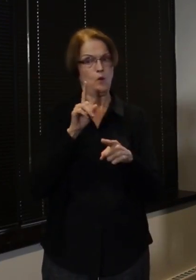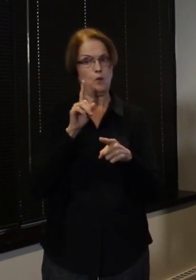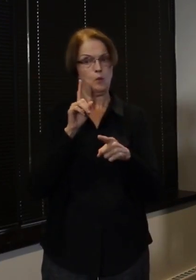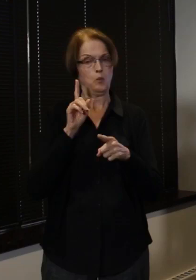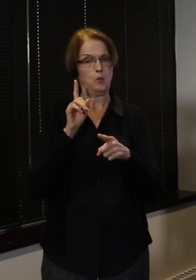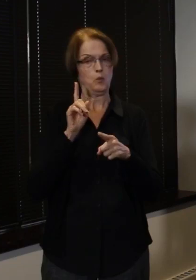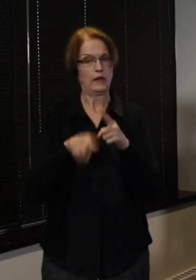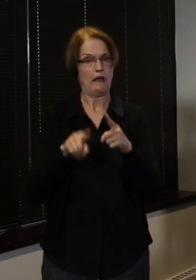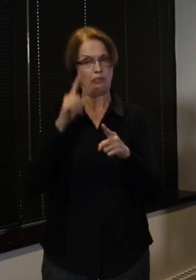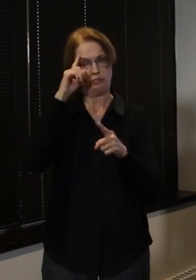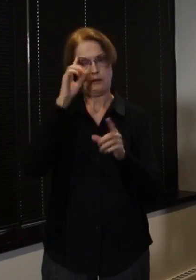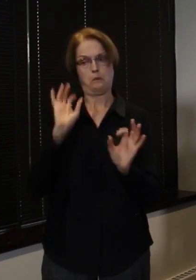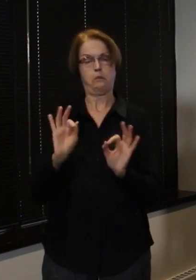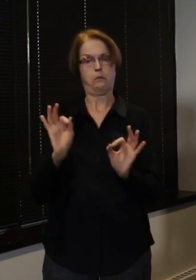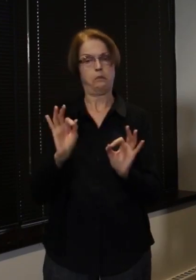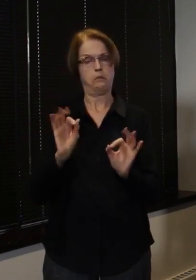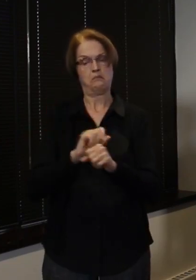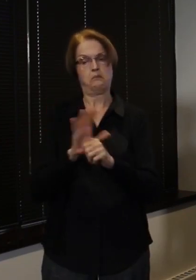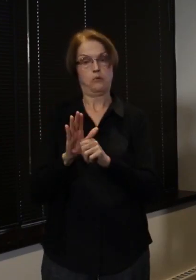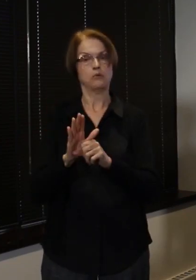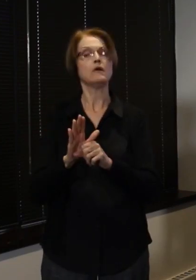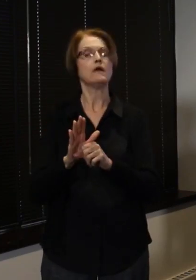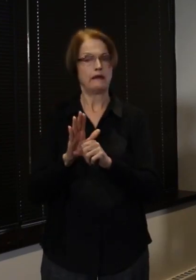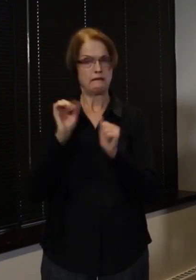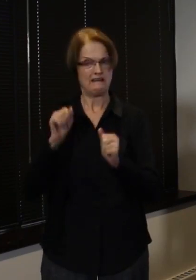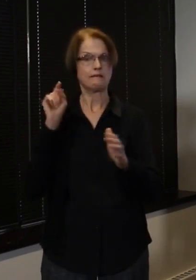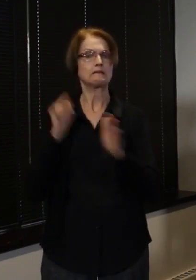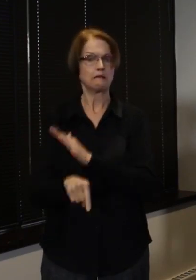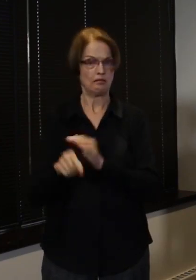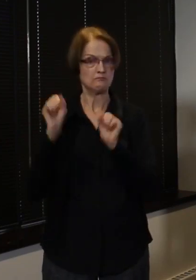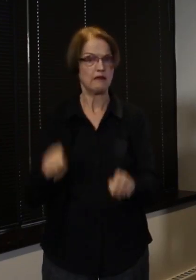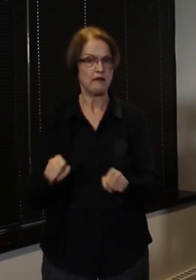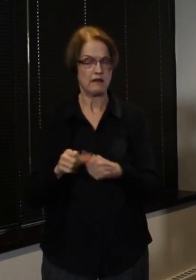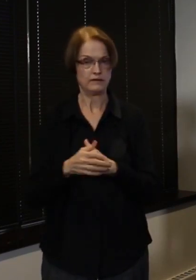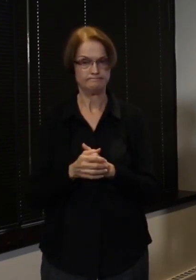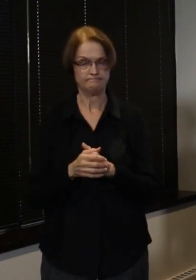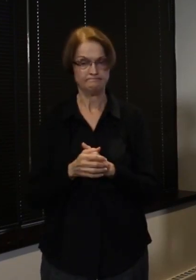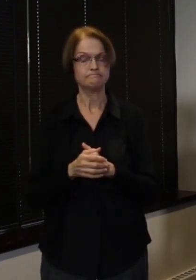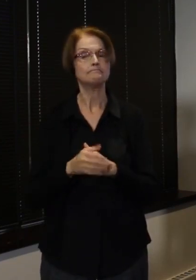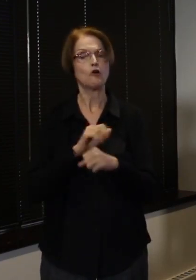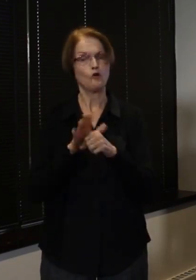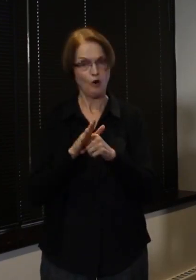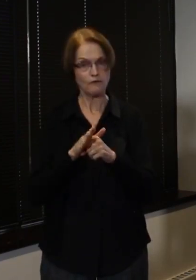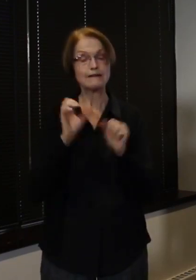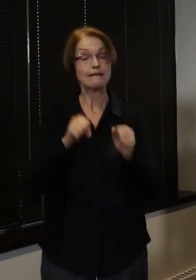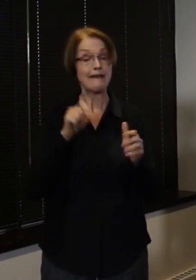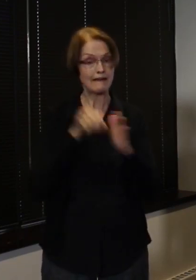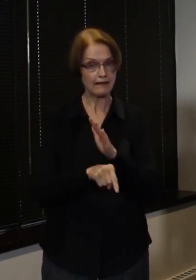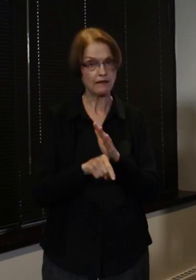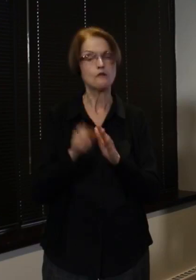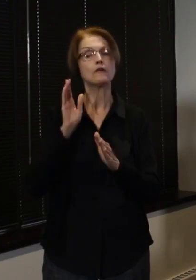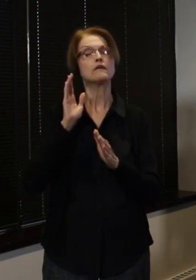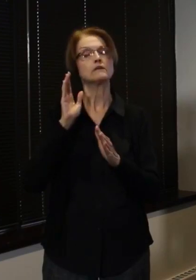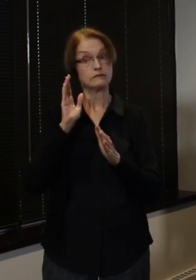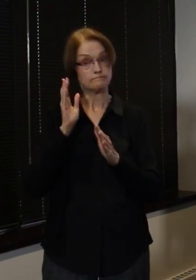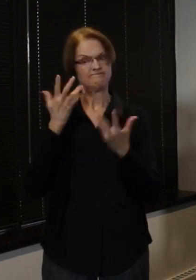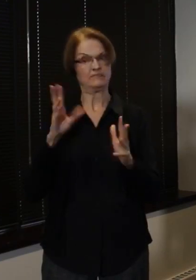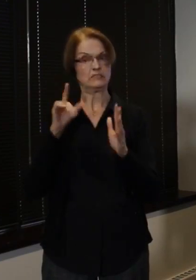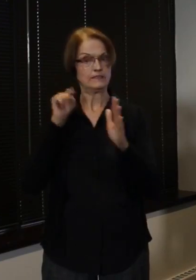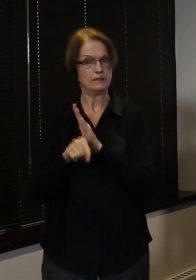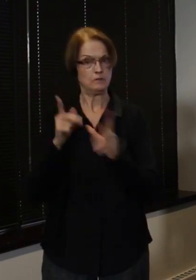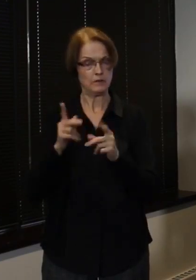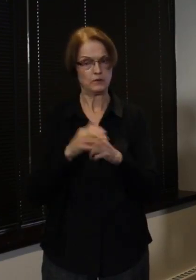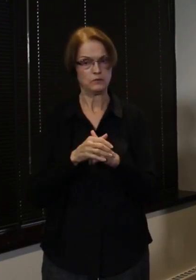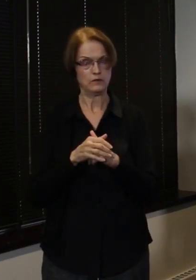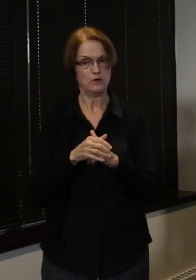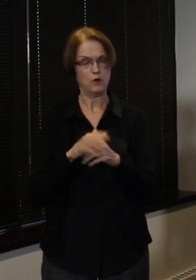the deadly ability of this virus as well. It can and it does kill people, and we're starting to see a